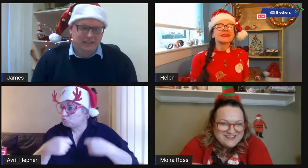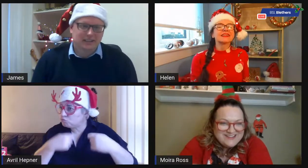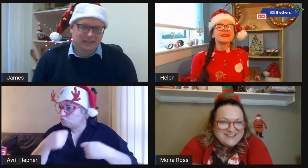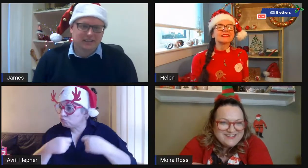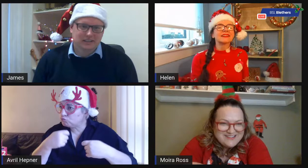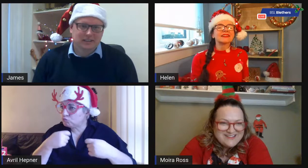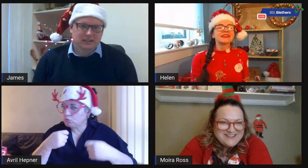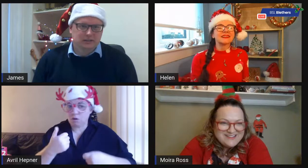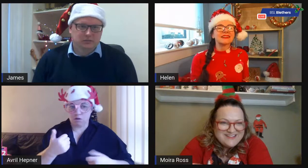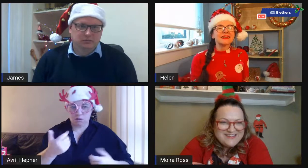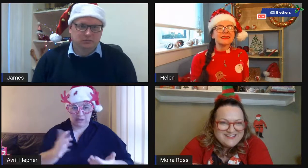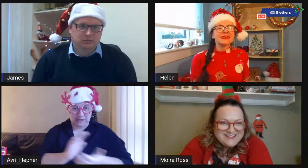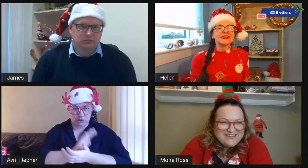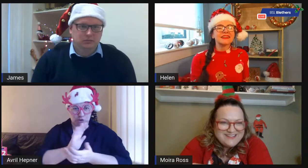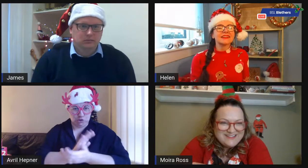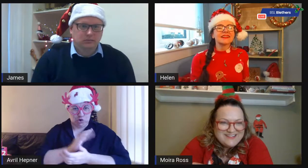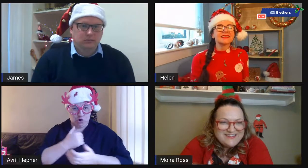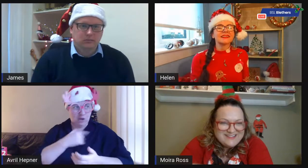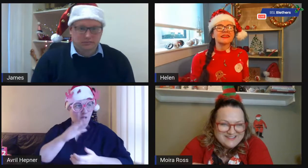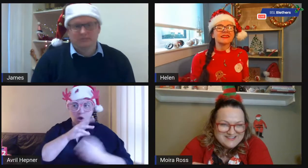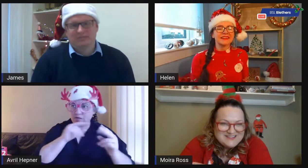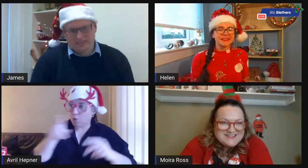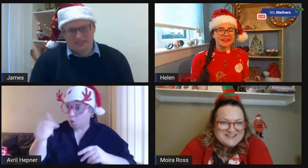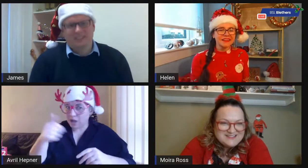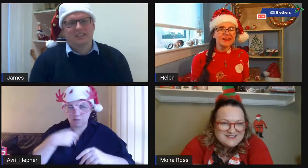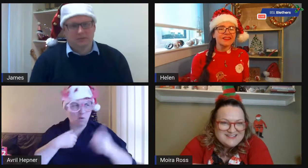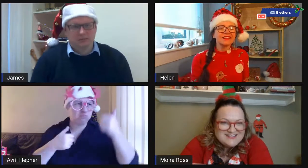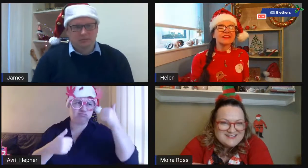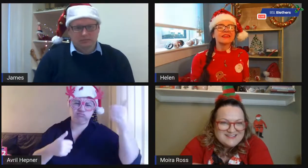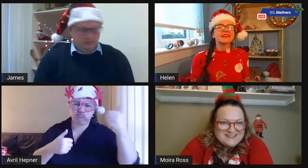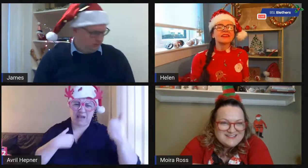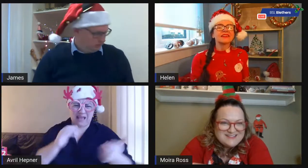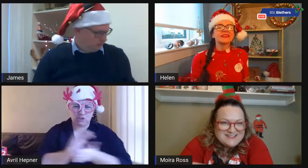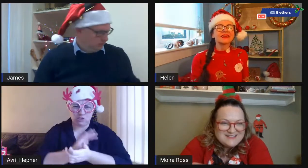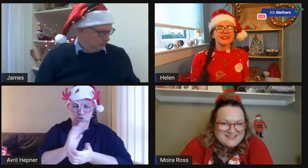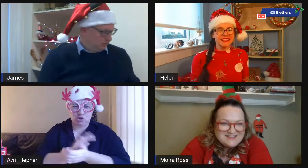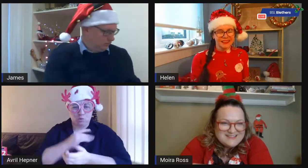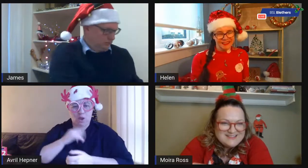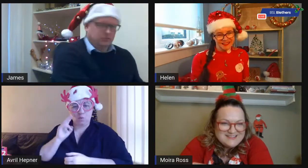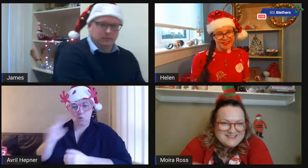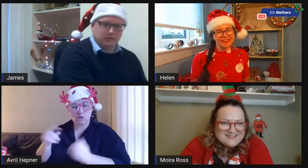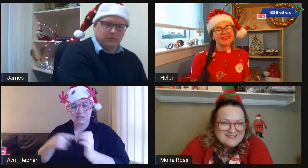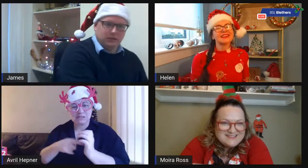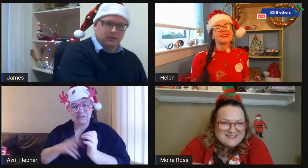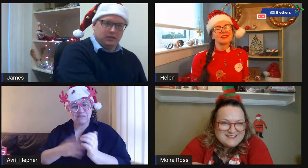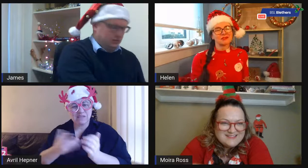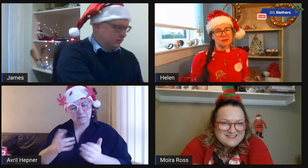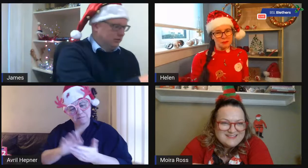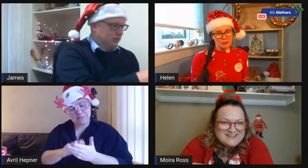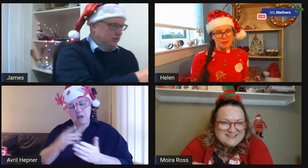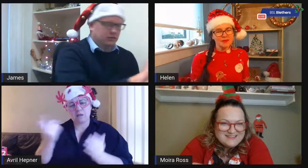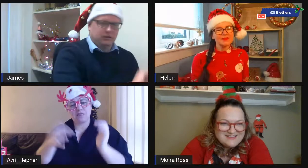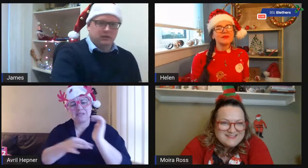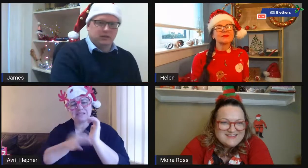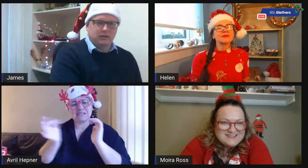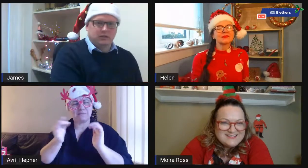But just, I mean, when subtitles came, you could watch a film while you're eating your meal, and that was great. You actually got some enjoyment from it.